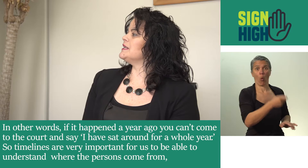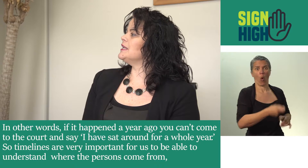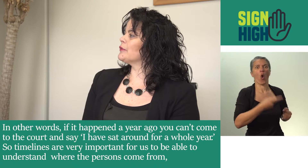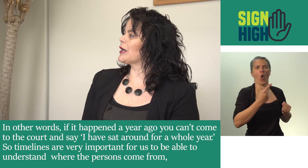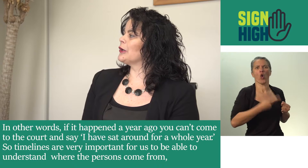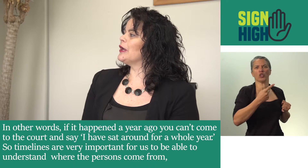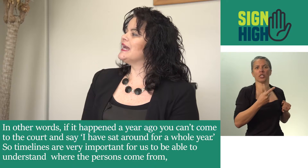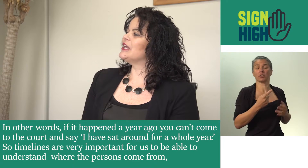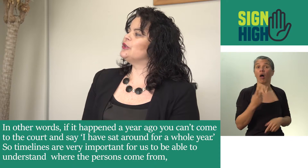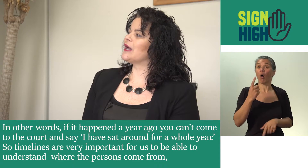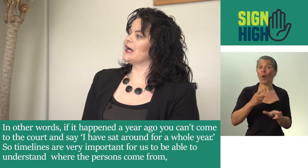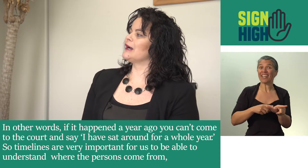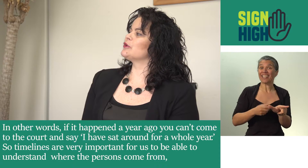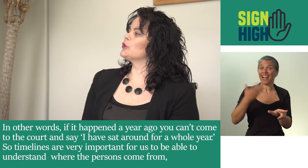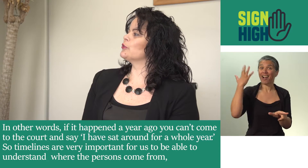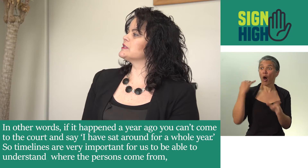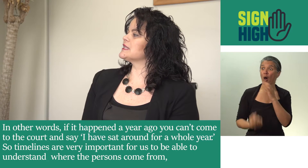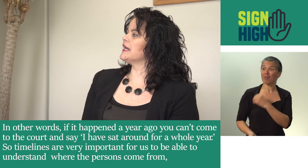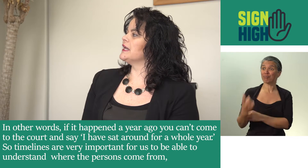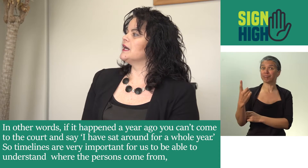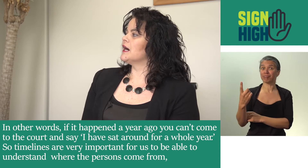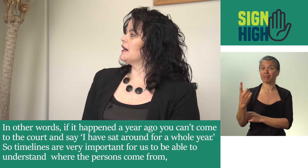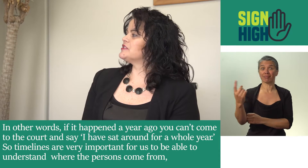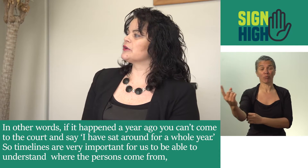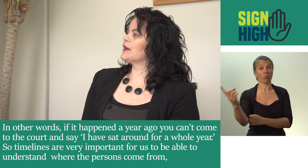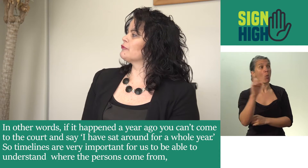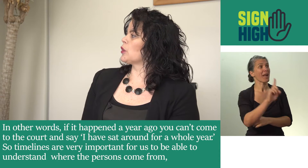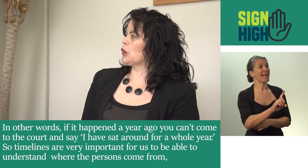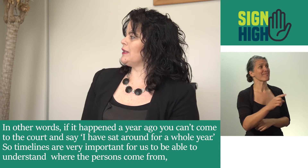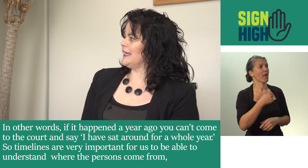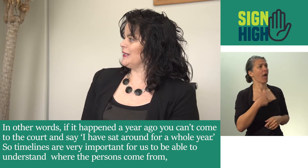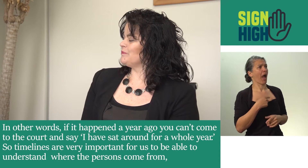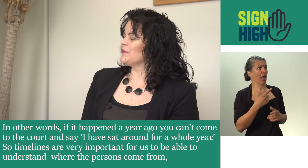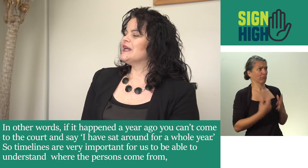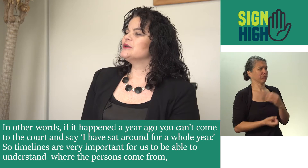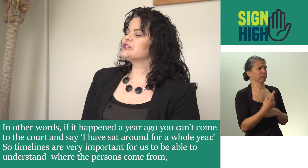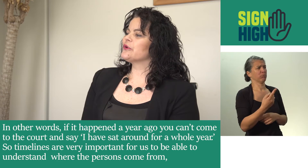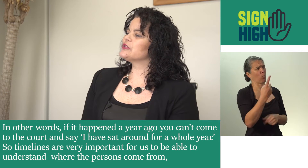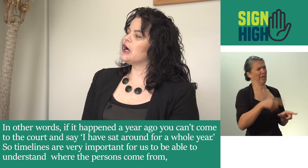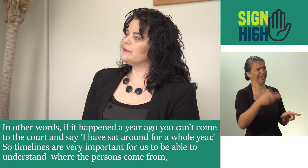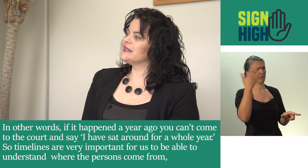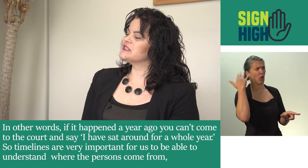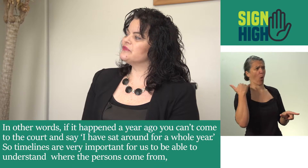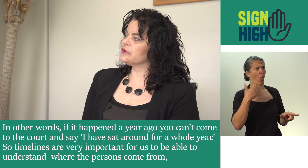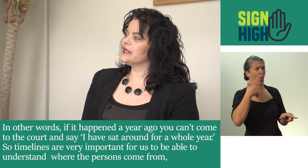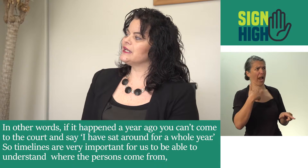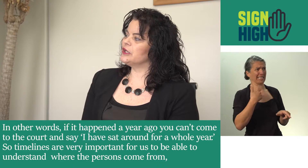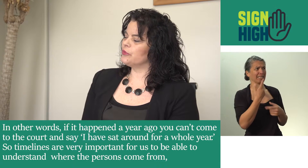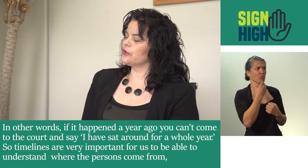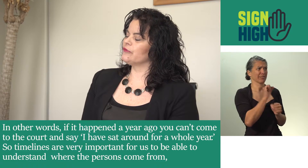year ago, you can't come to the court and say, I've sat around for a whole year. So timelines are very important for